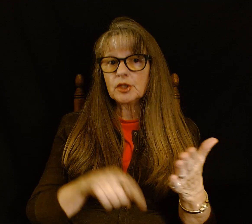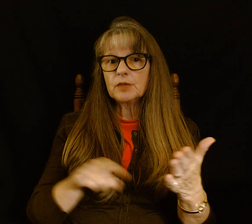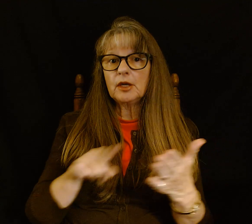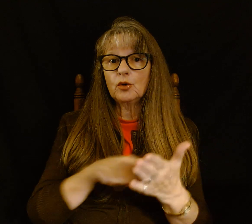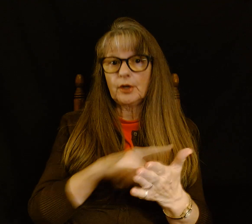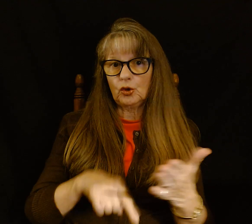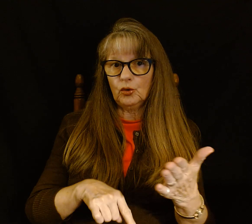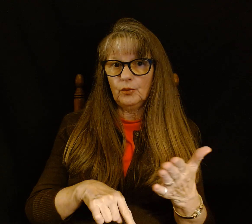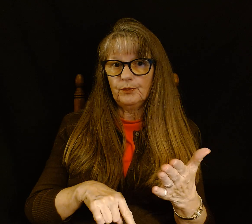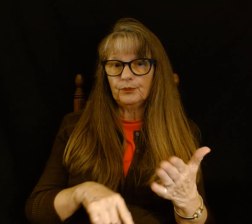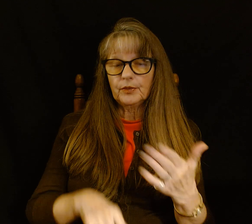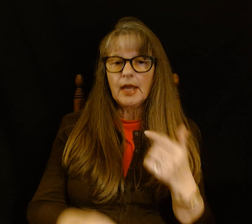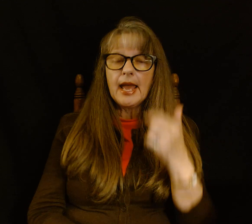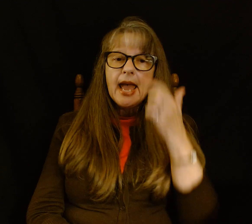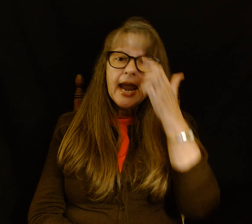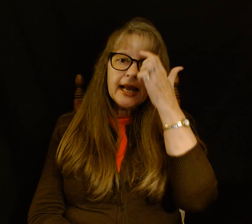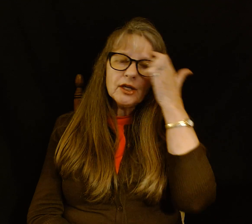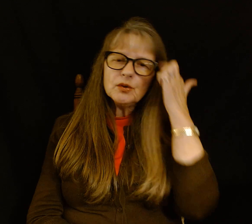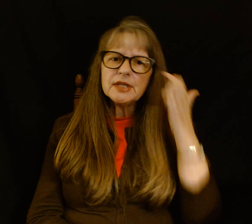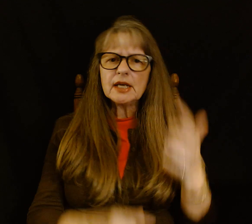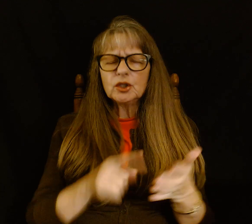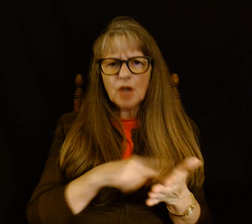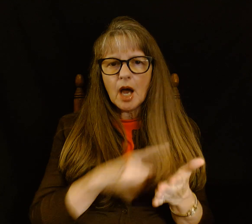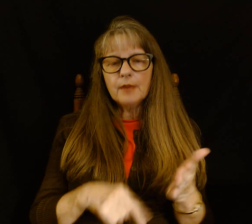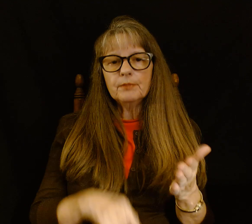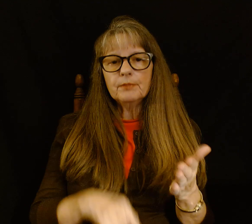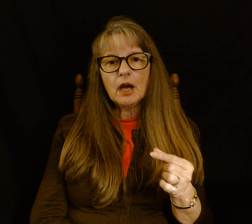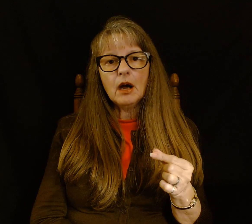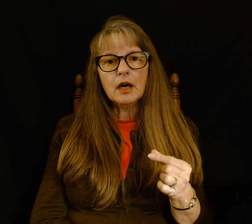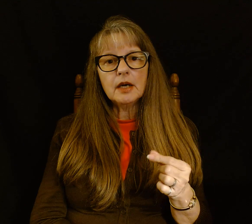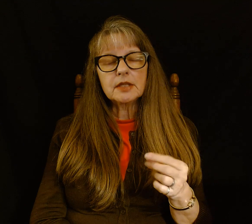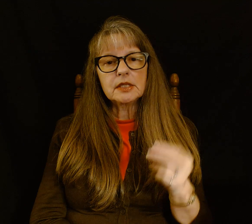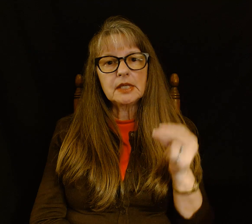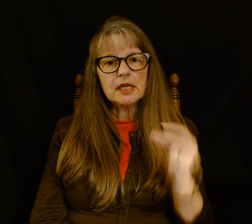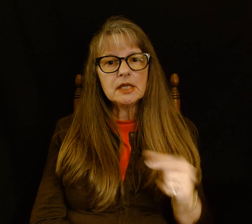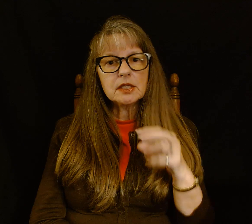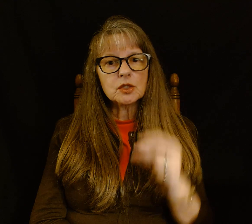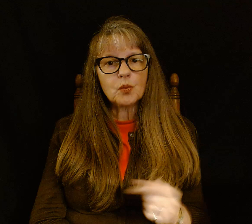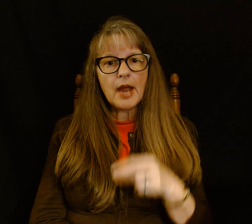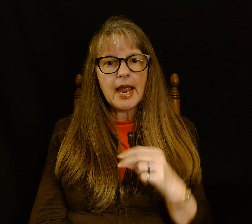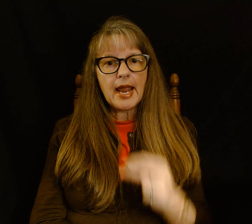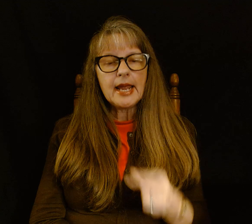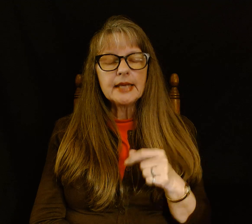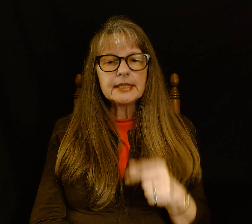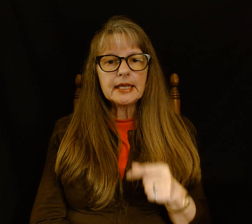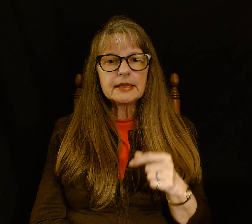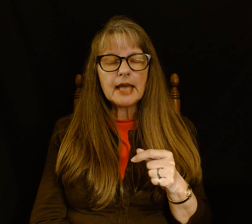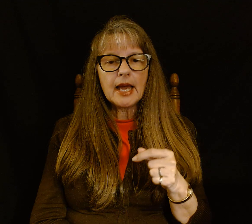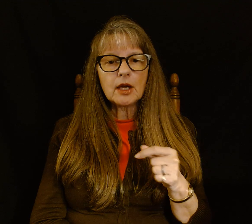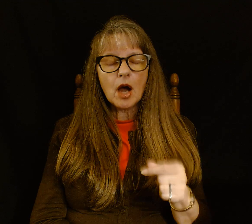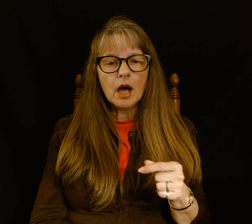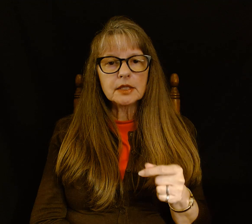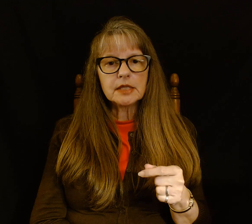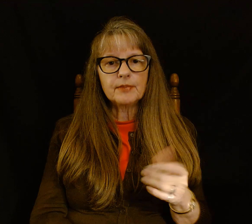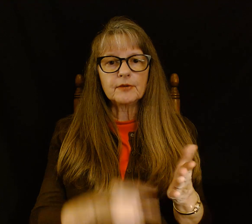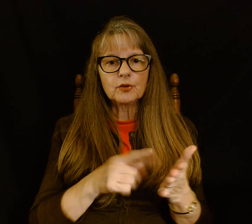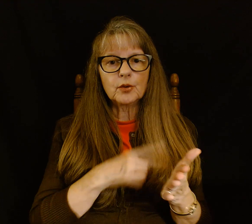being critical. And I use that a lot because it's the easiest way to get that concept of